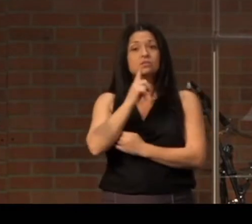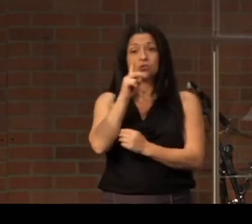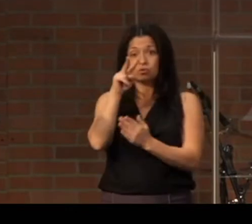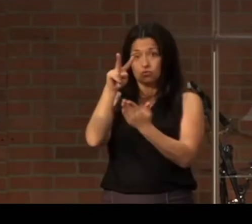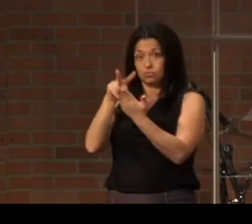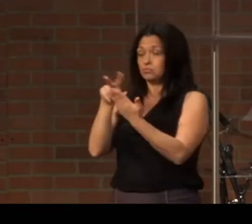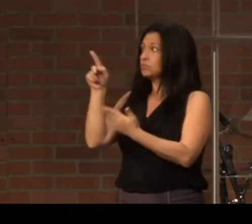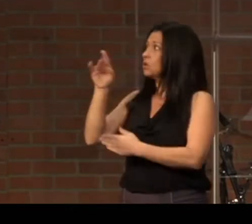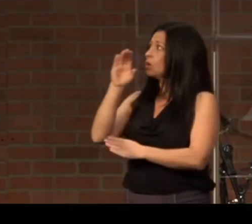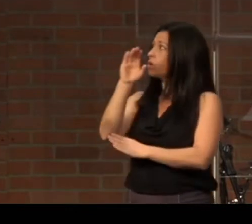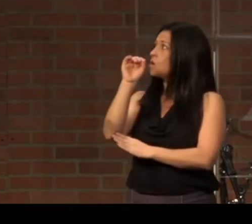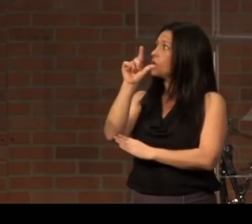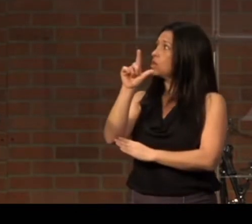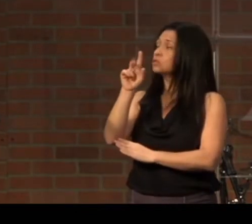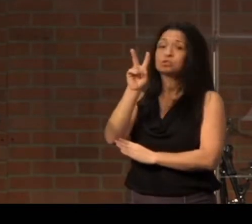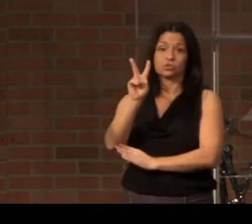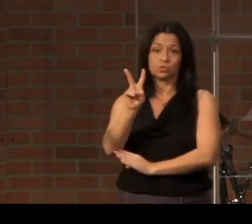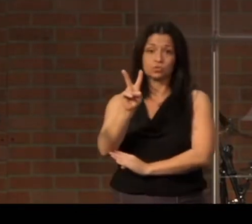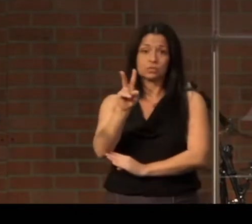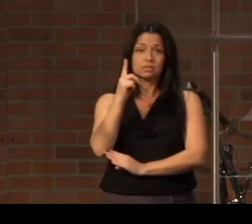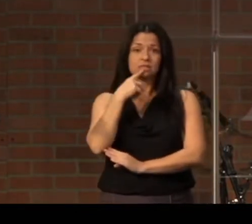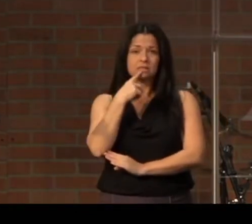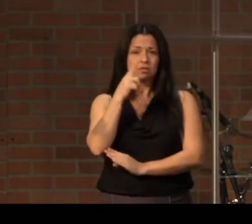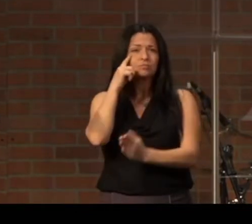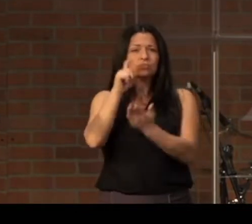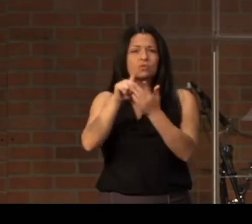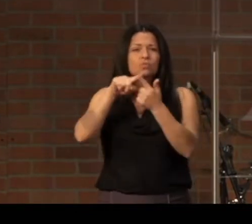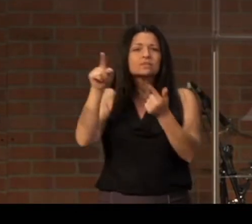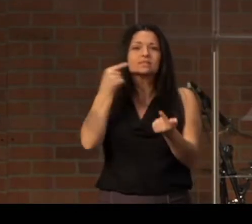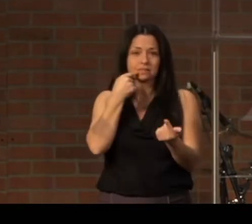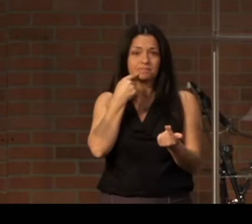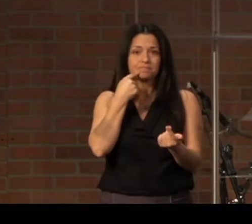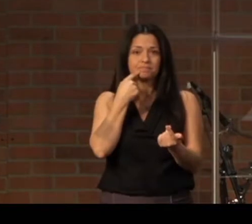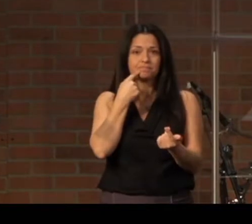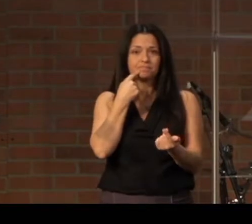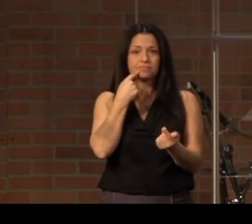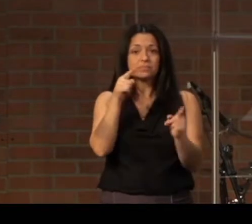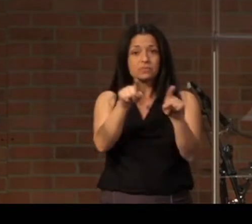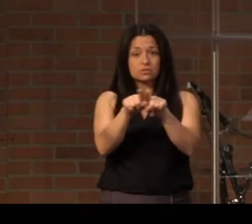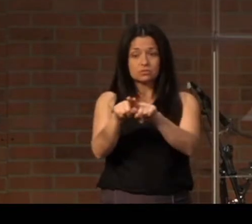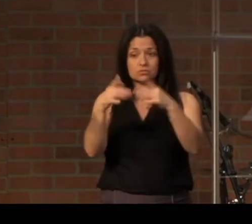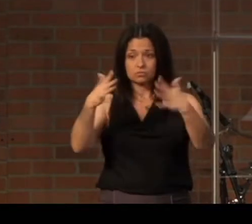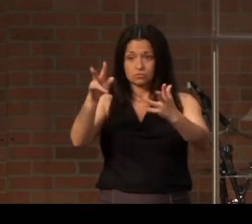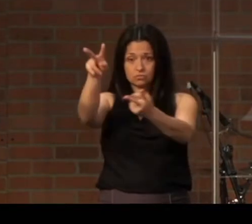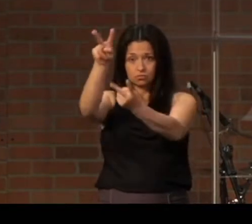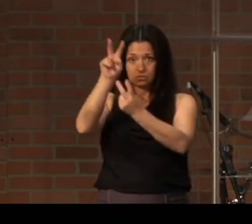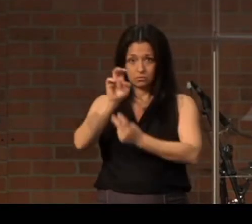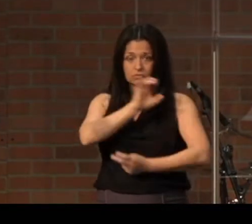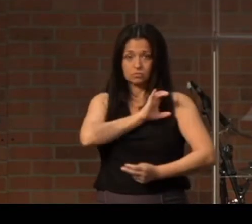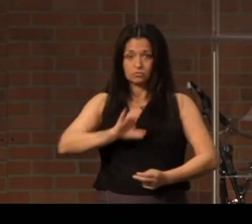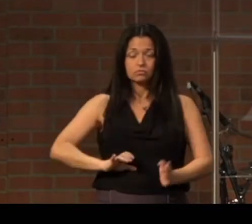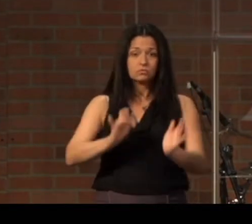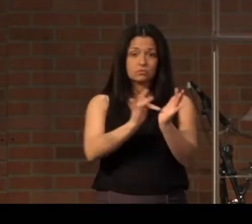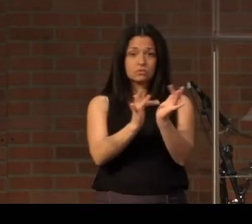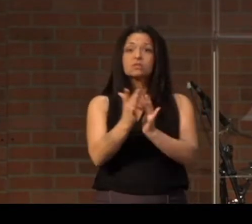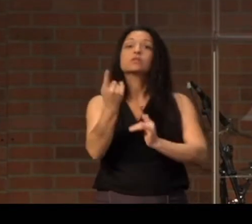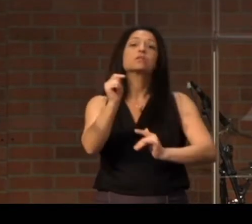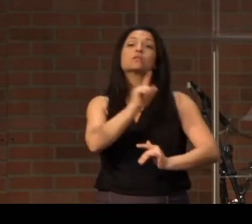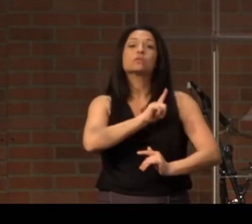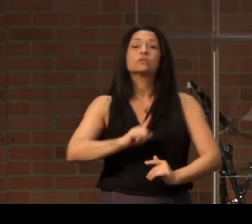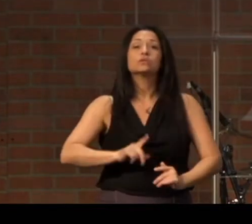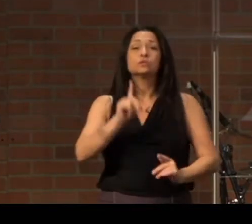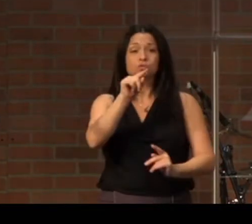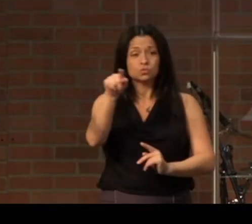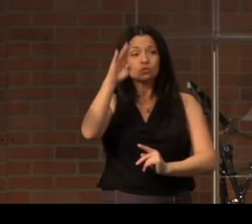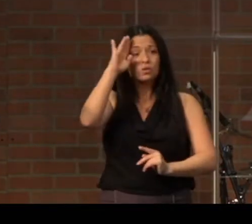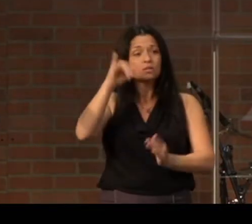2, and notice what he says. As you have received Christ, Jesus the Lord, did